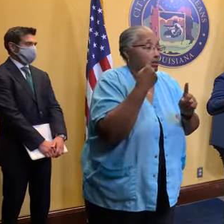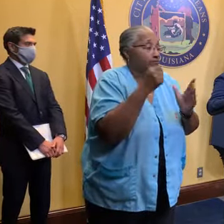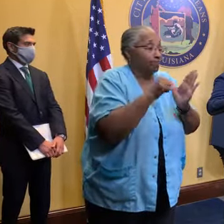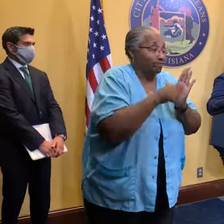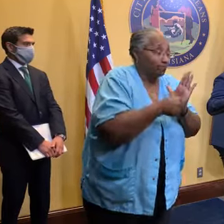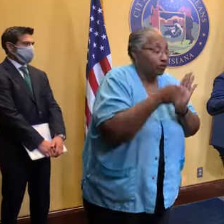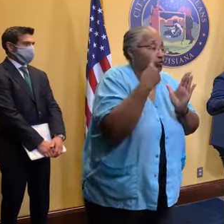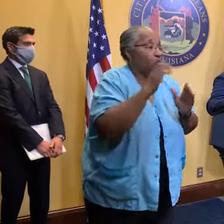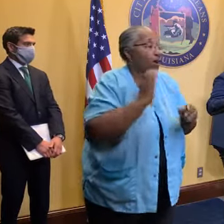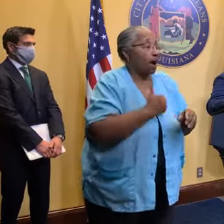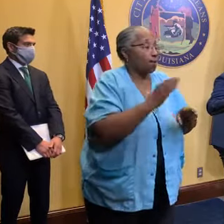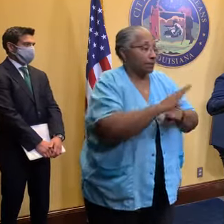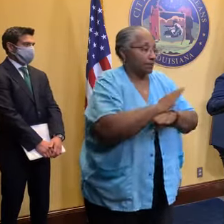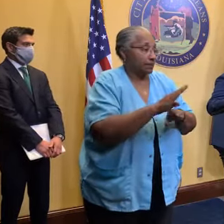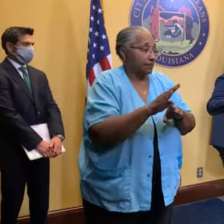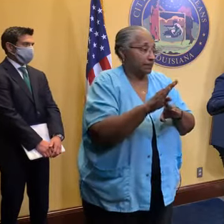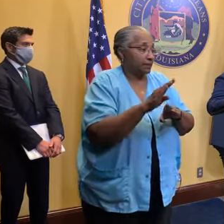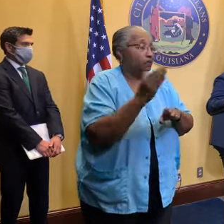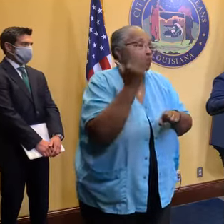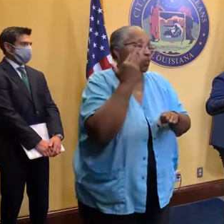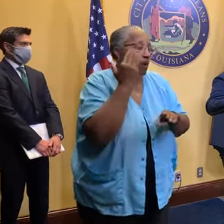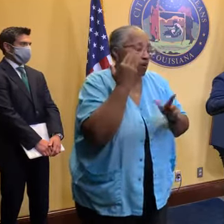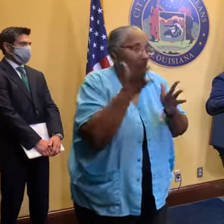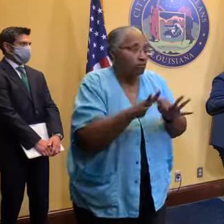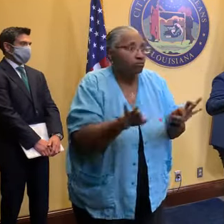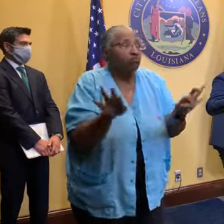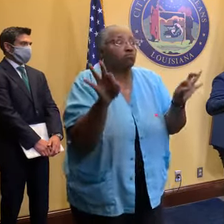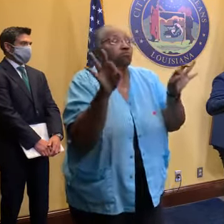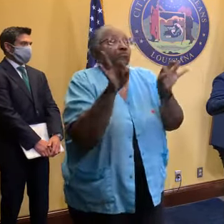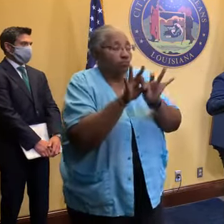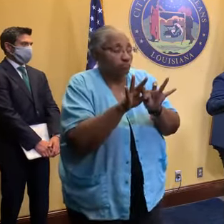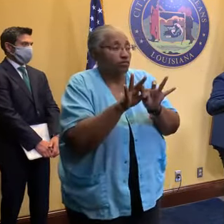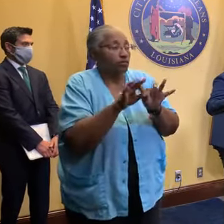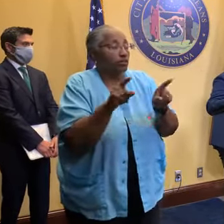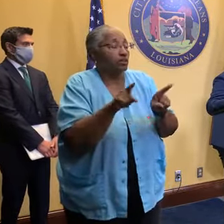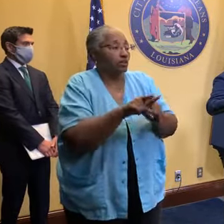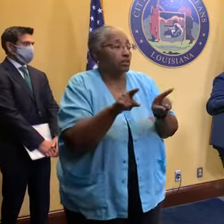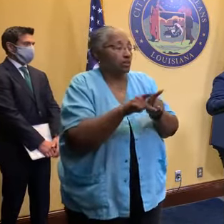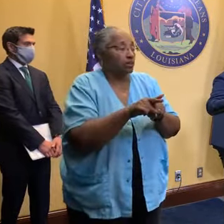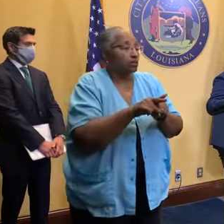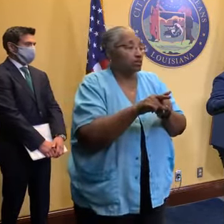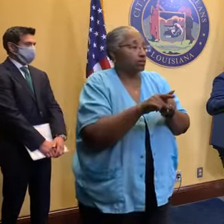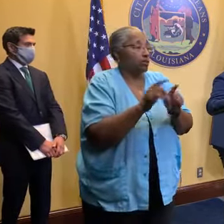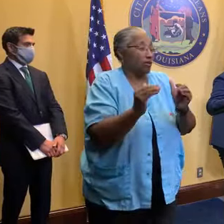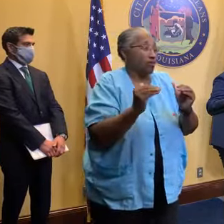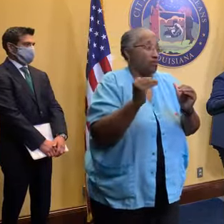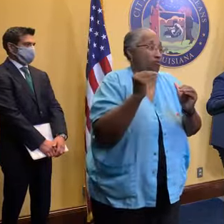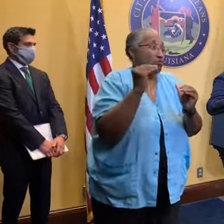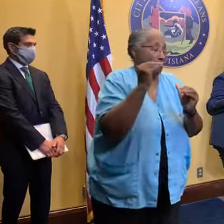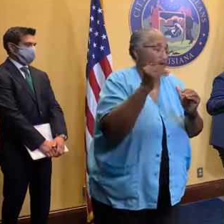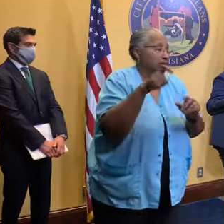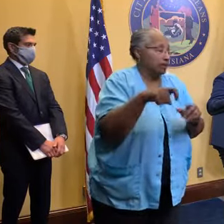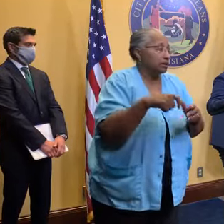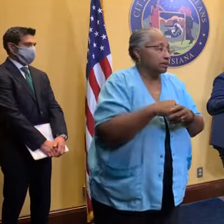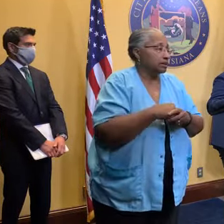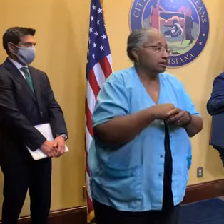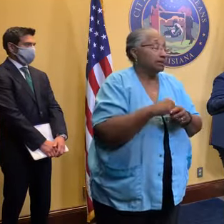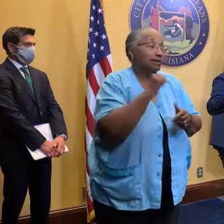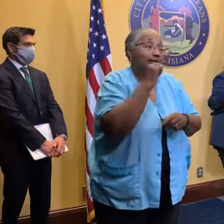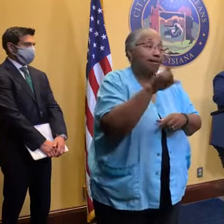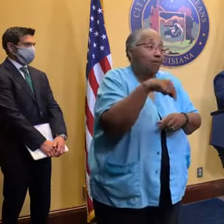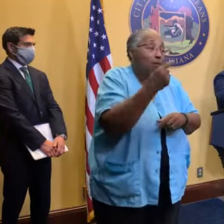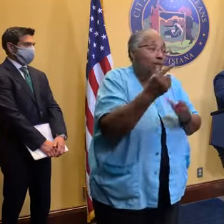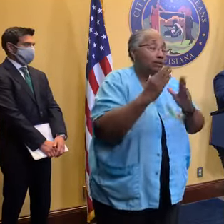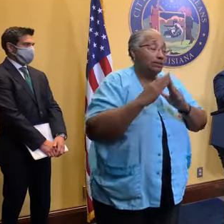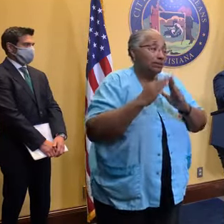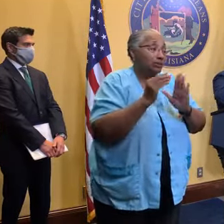know, is significant and definitely far greater. And so it's just not the city of New